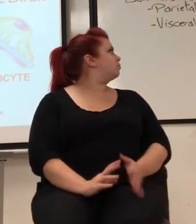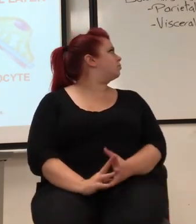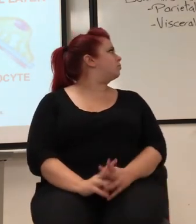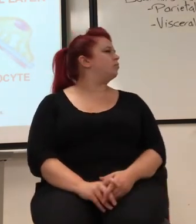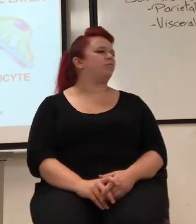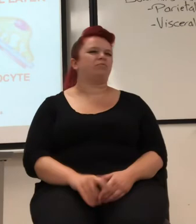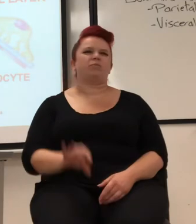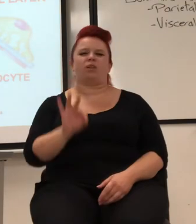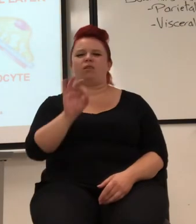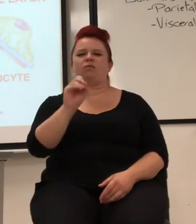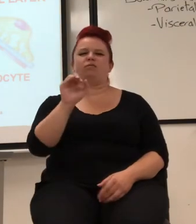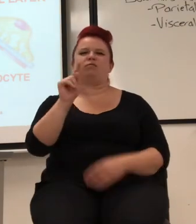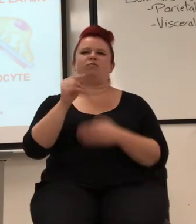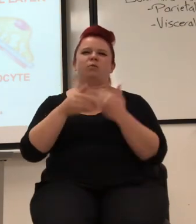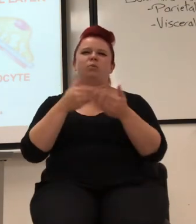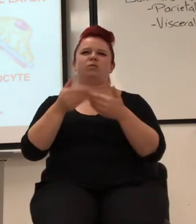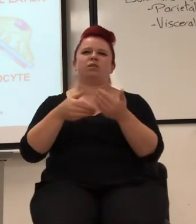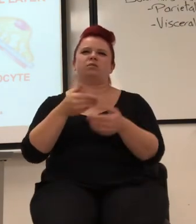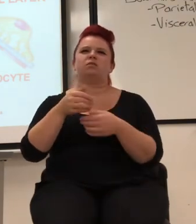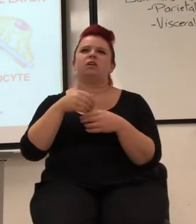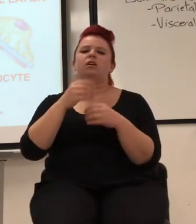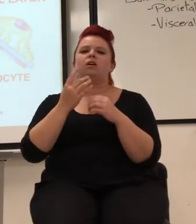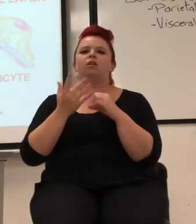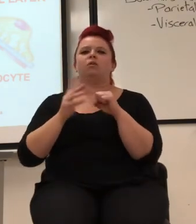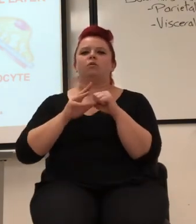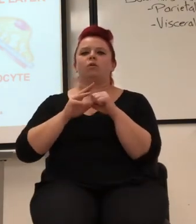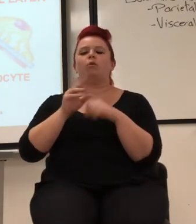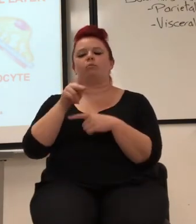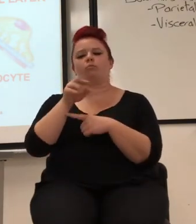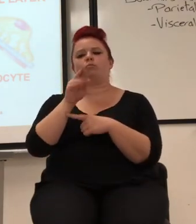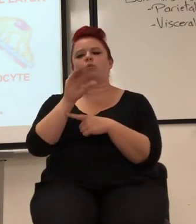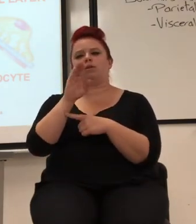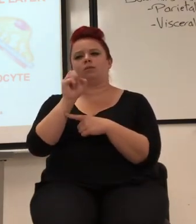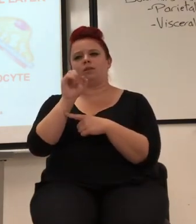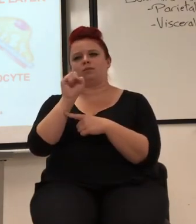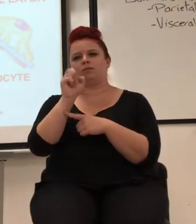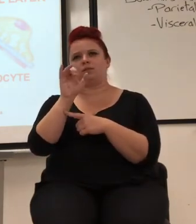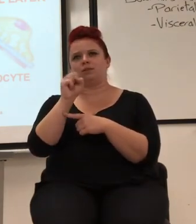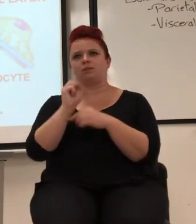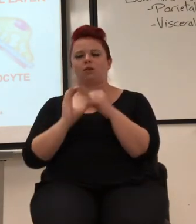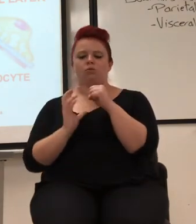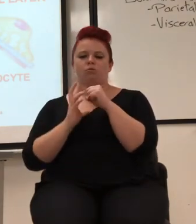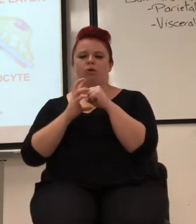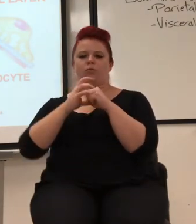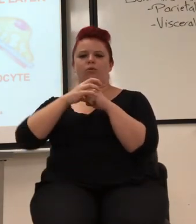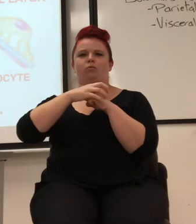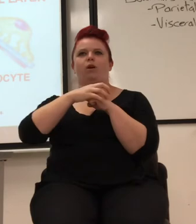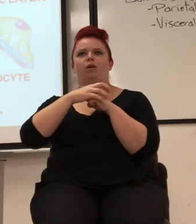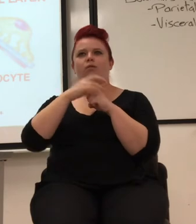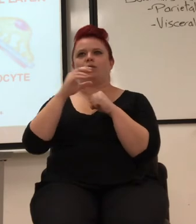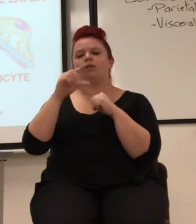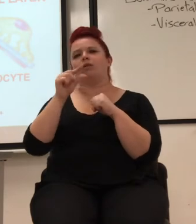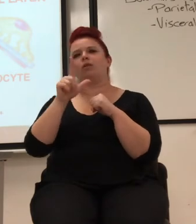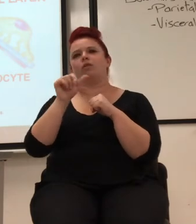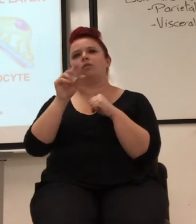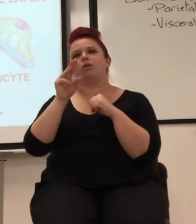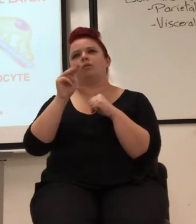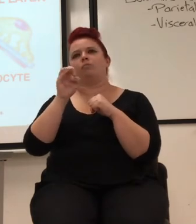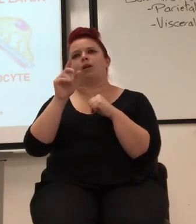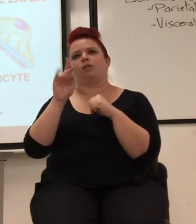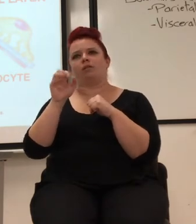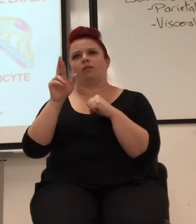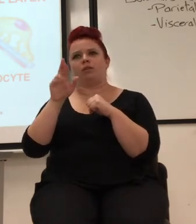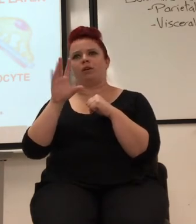These foot processes, they're wrapping around the glomerular capillaries and they help